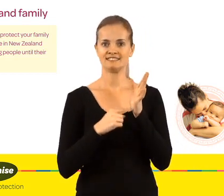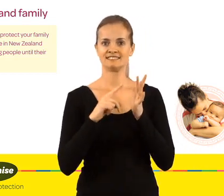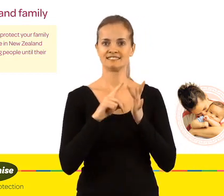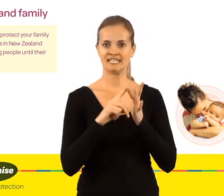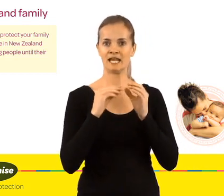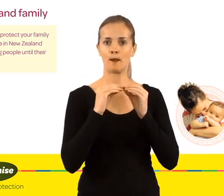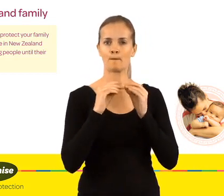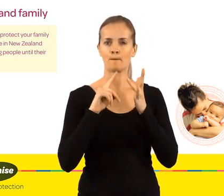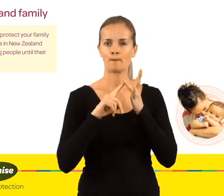diseases.